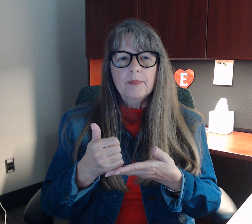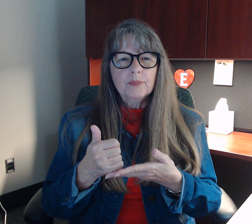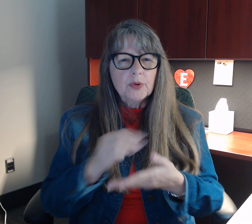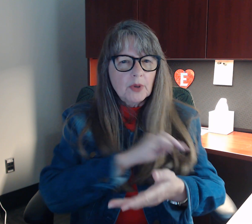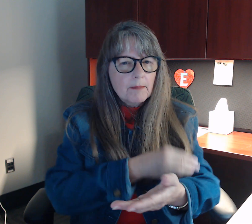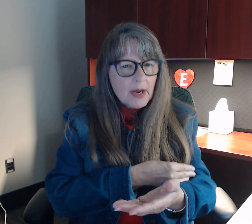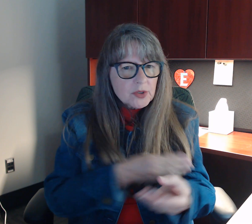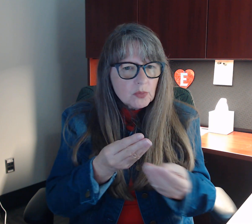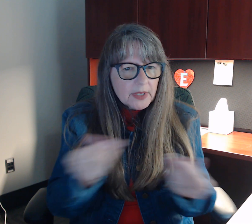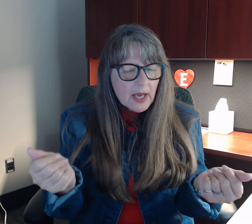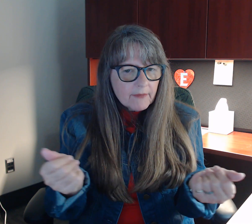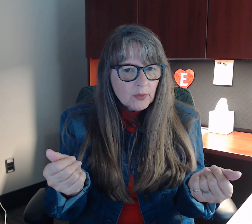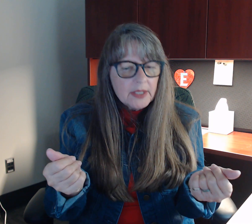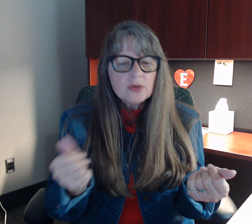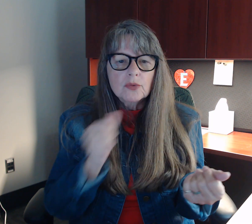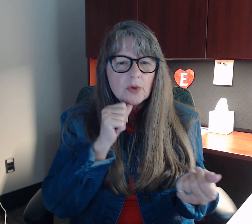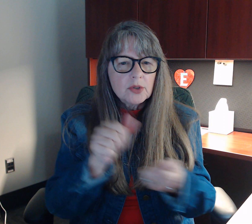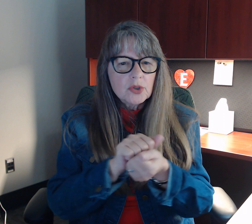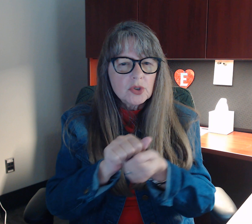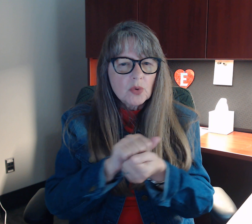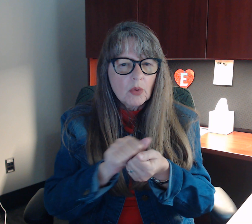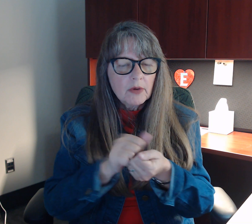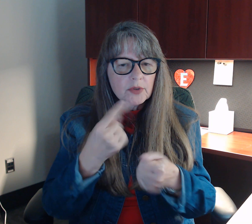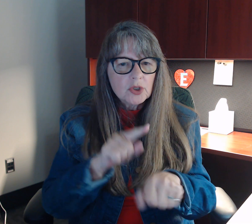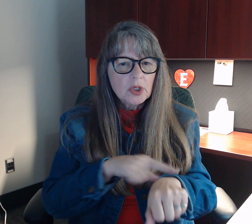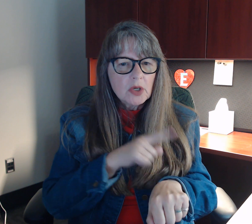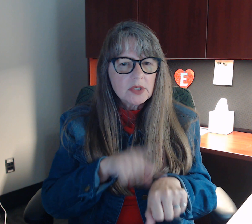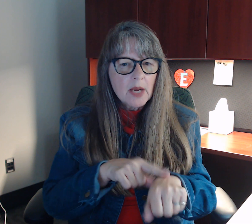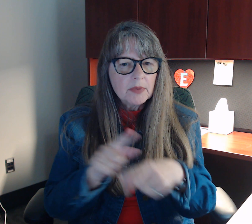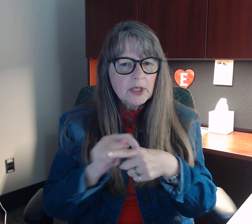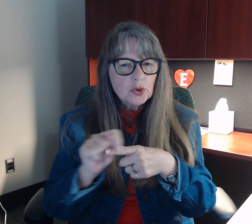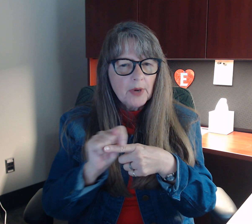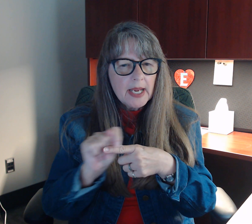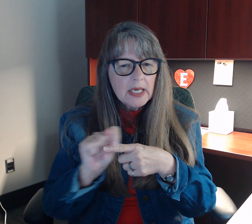with their muscle recovery, so they're not as sore for such a long time when they train,